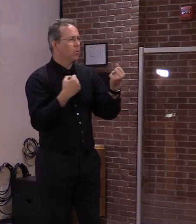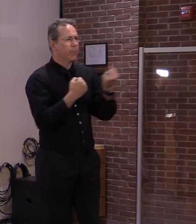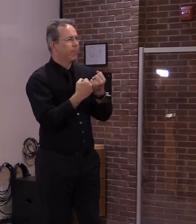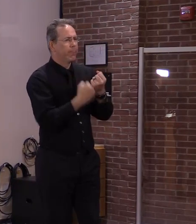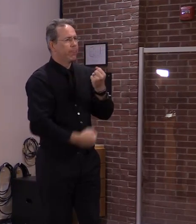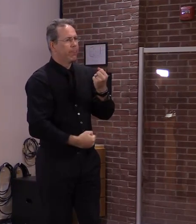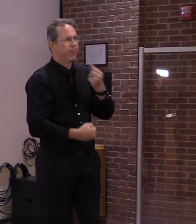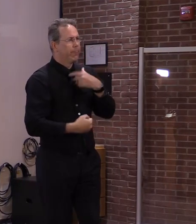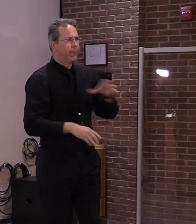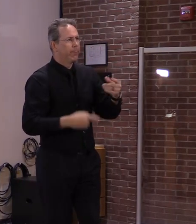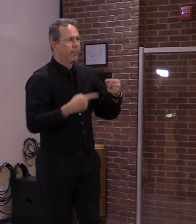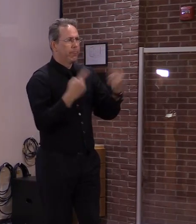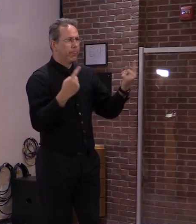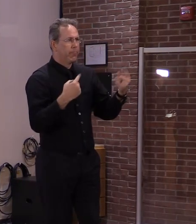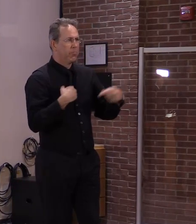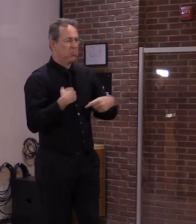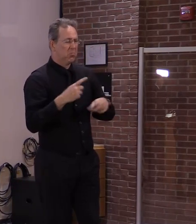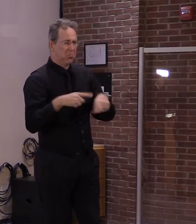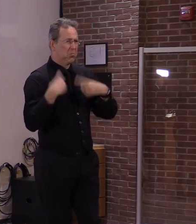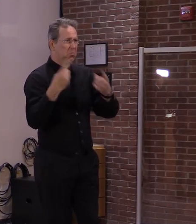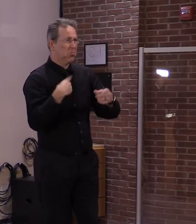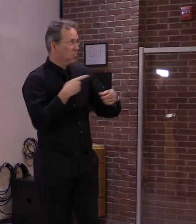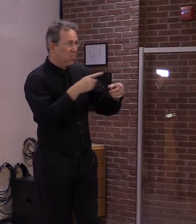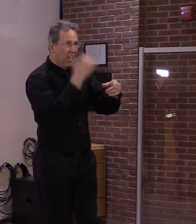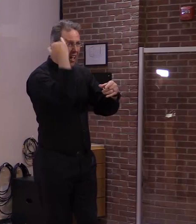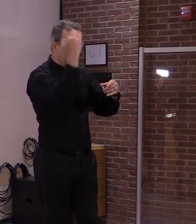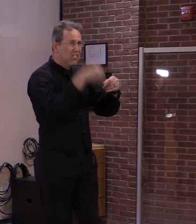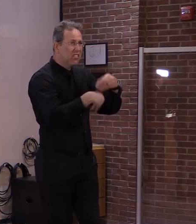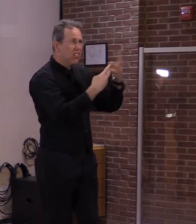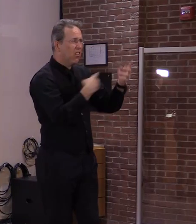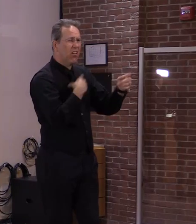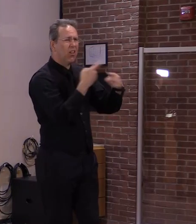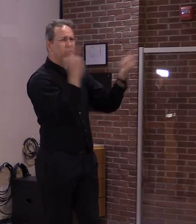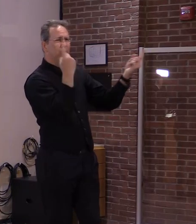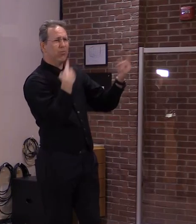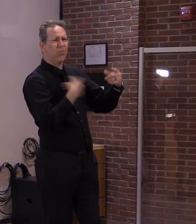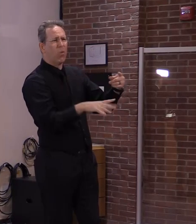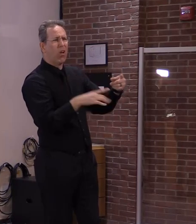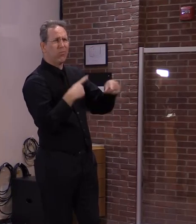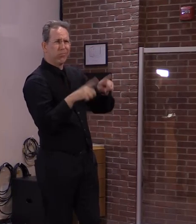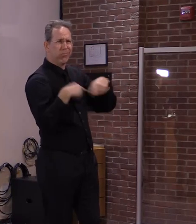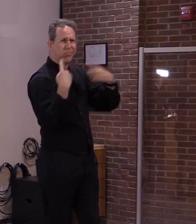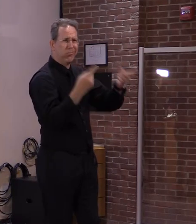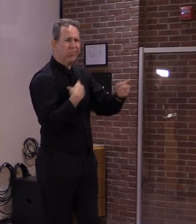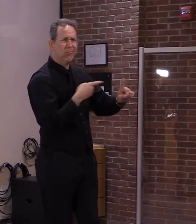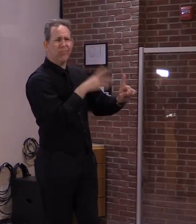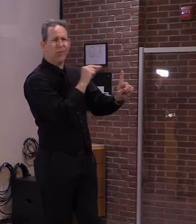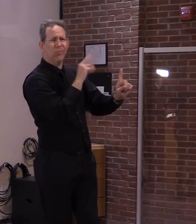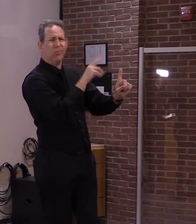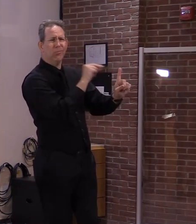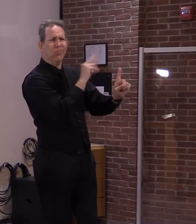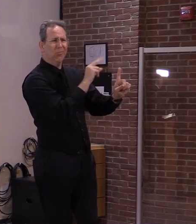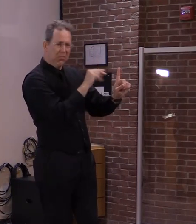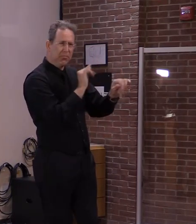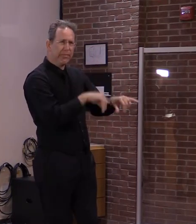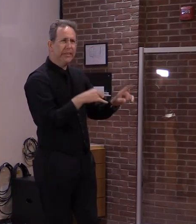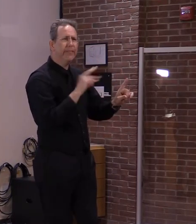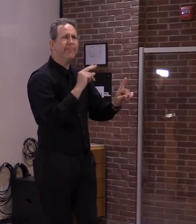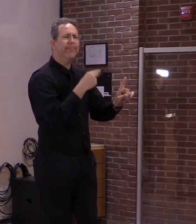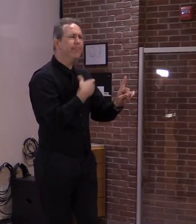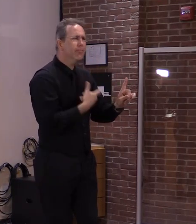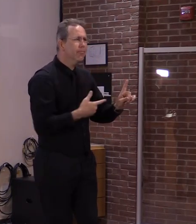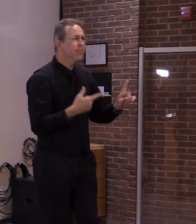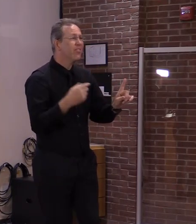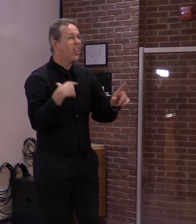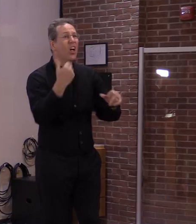would be nice for us here in Vermont to be known as a state that doesn't tax the cloud, even if other states